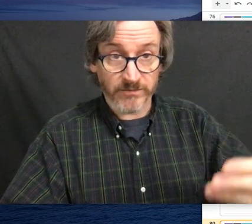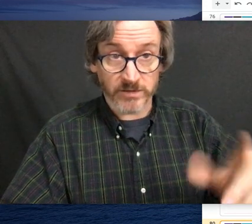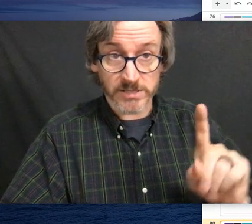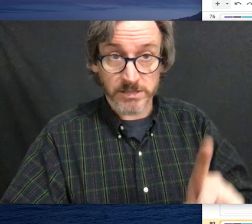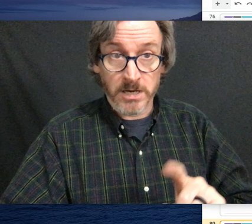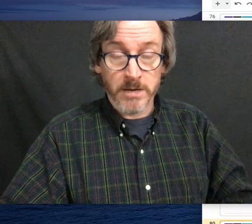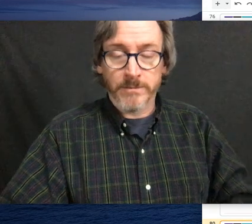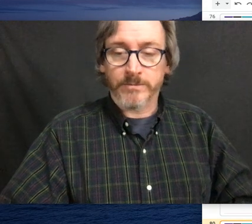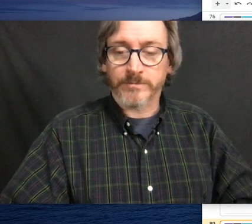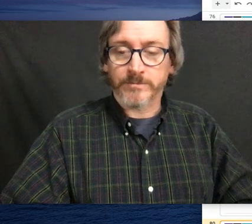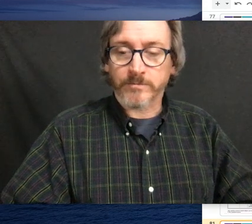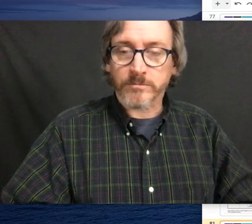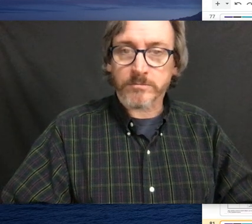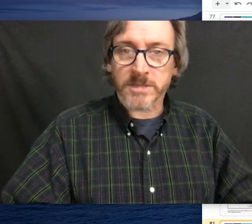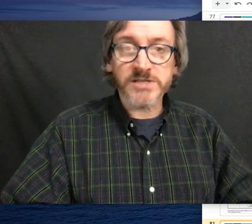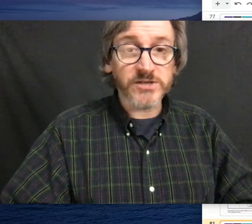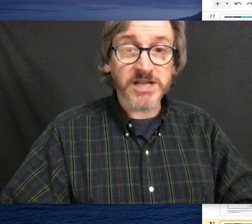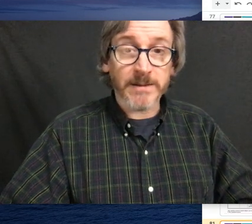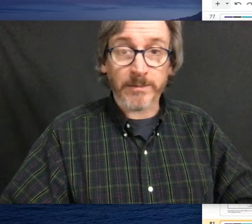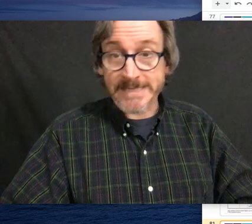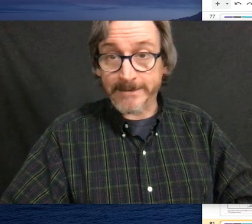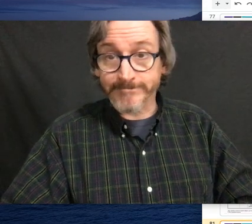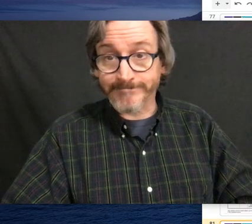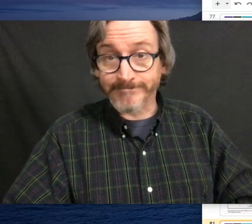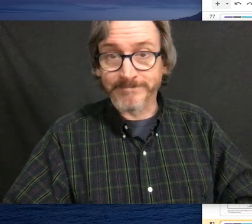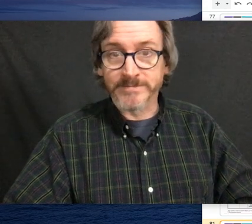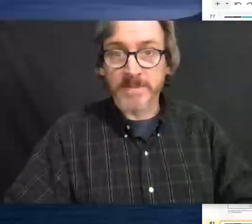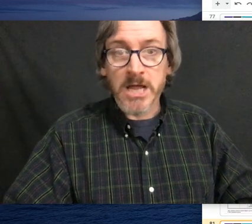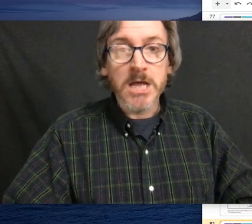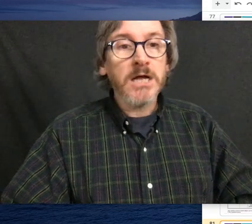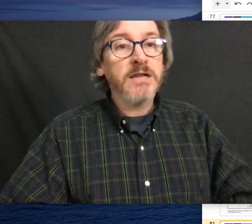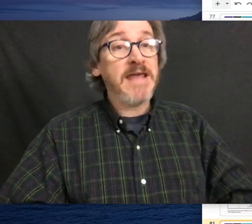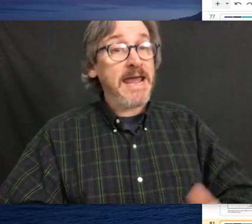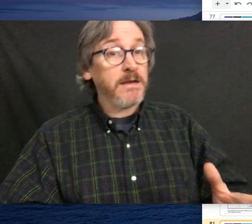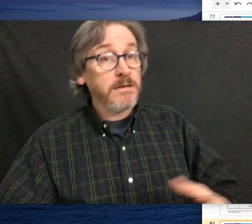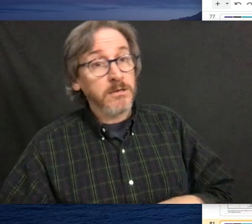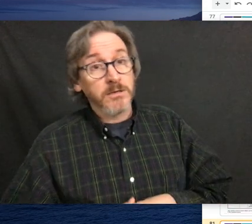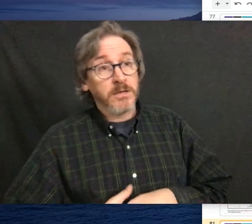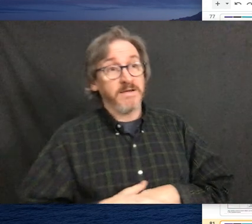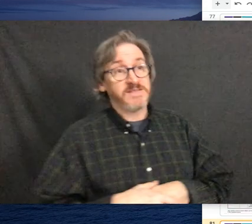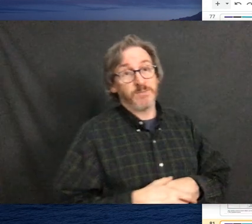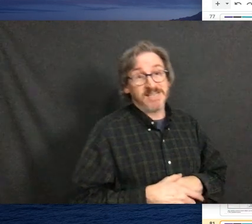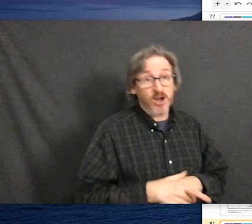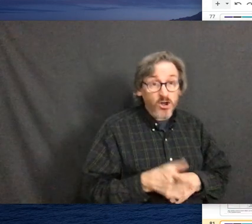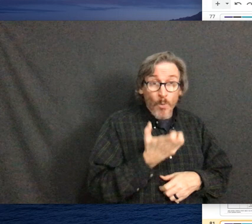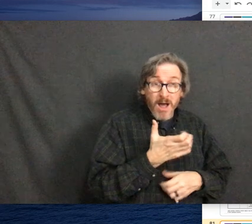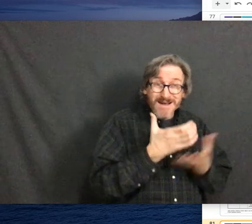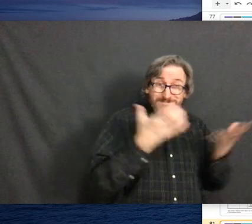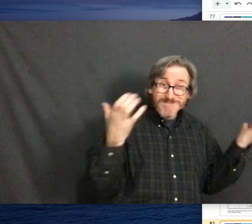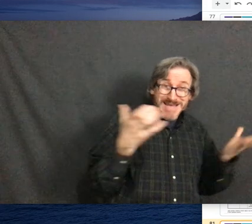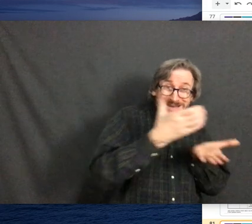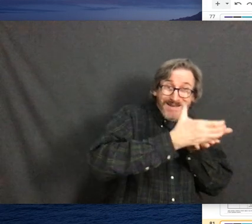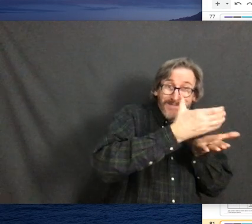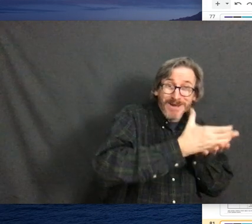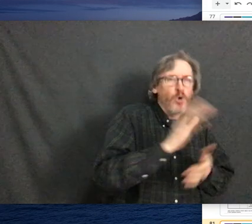explain the difference? Because first you got to be able to see it. Then, if someone said, oh,